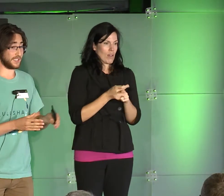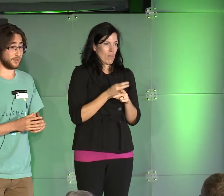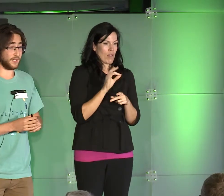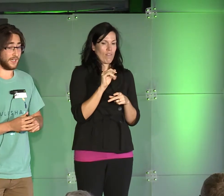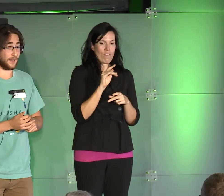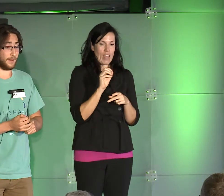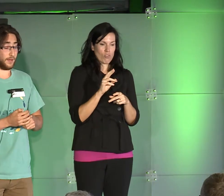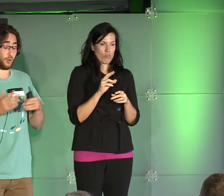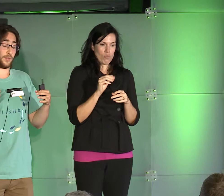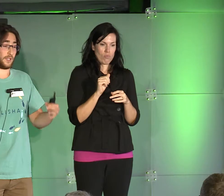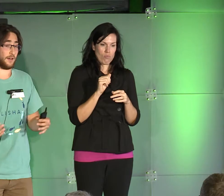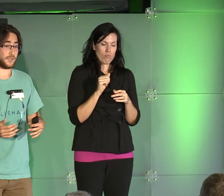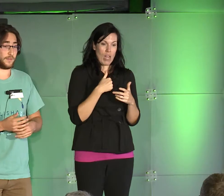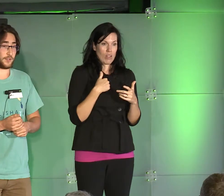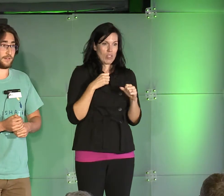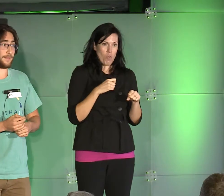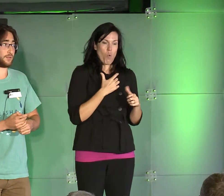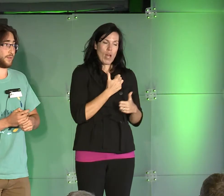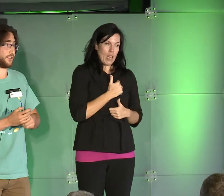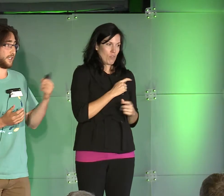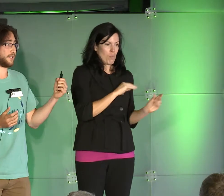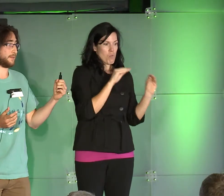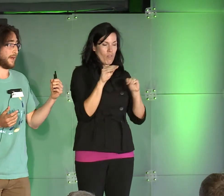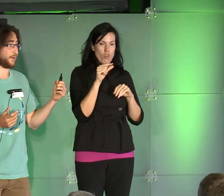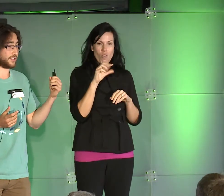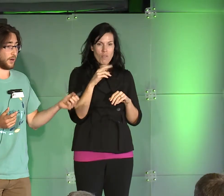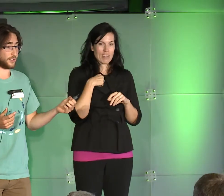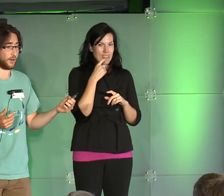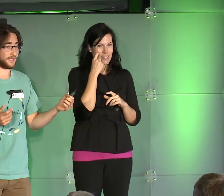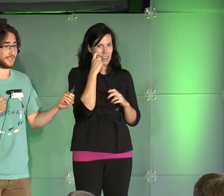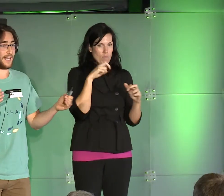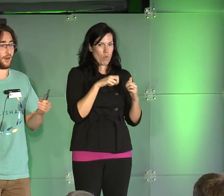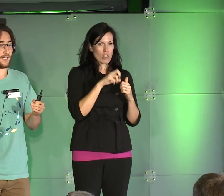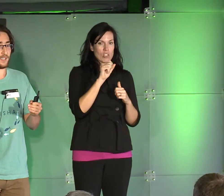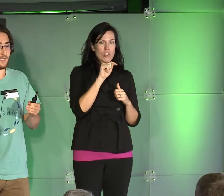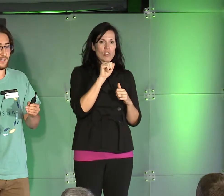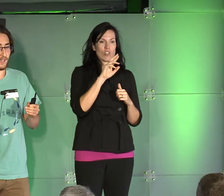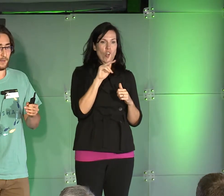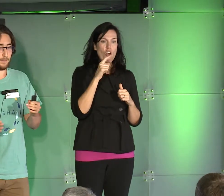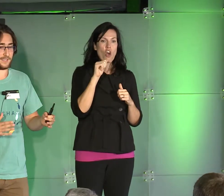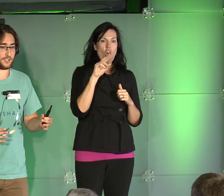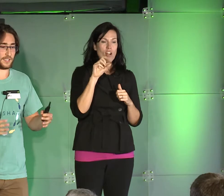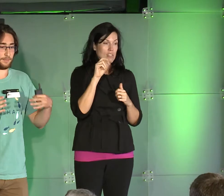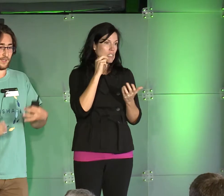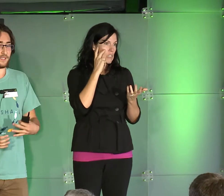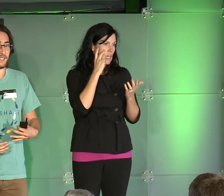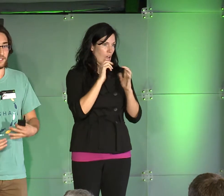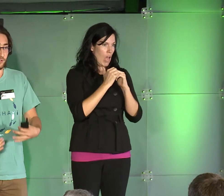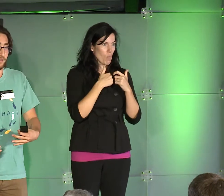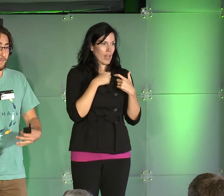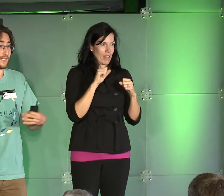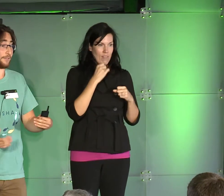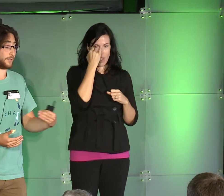sure as possible. We would love to move it to Grand Rapids. We just met with Start Garden to see how we could potentially bring this